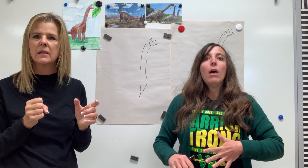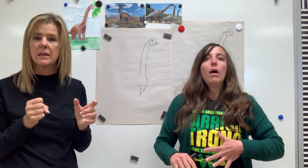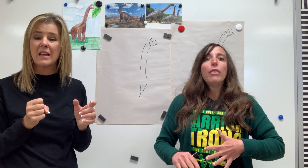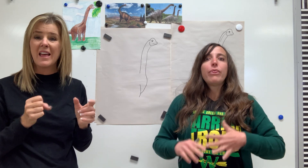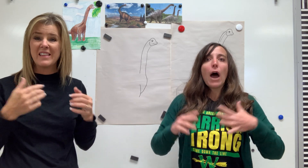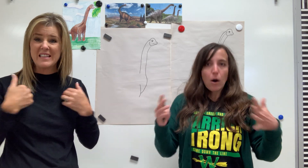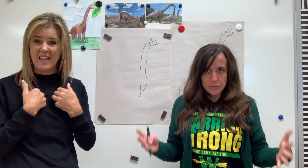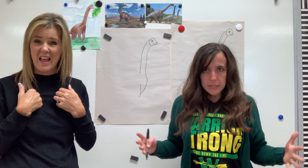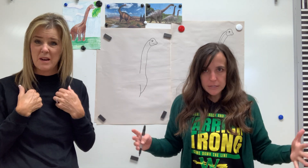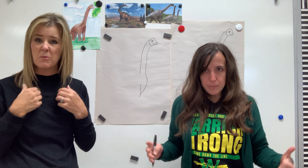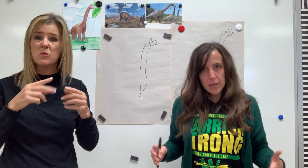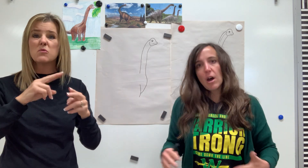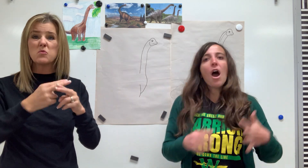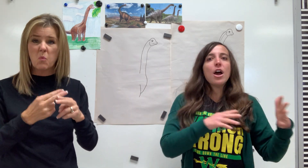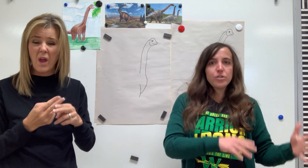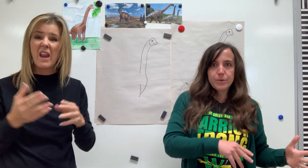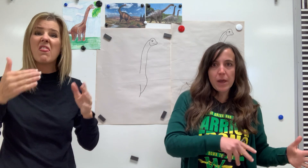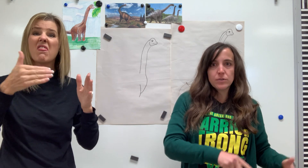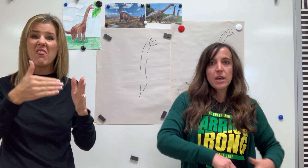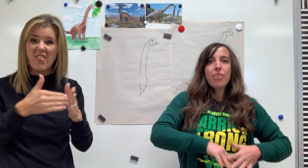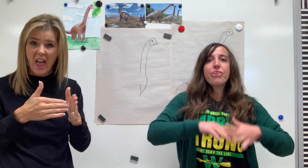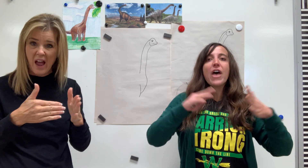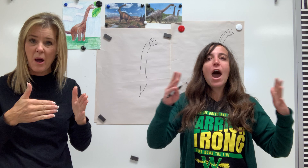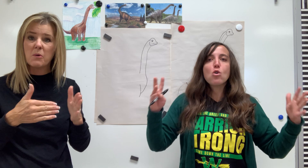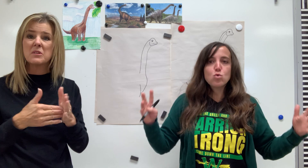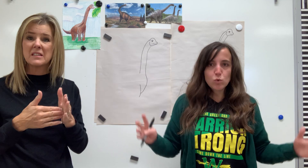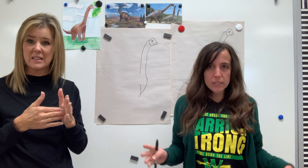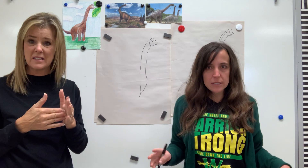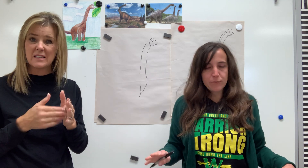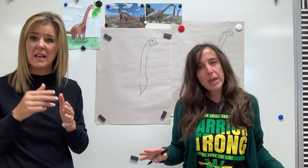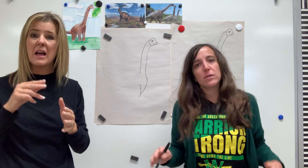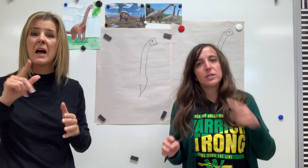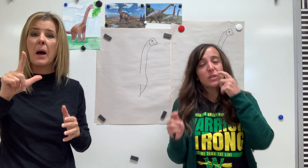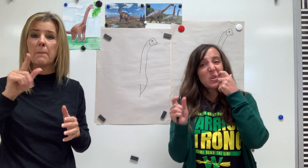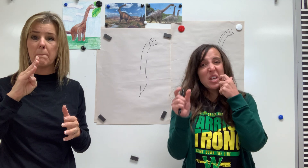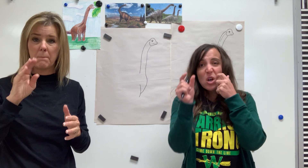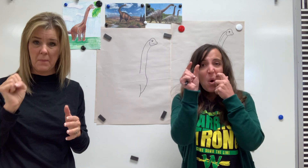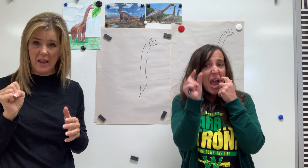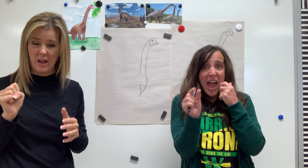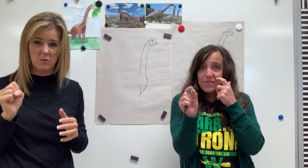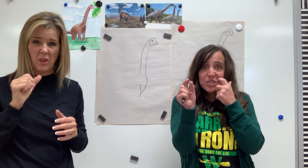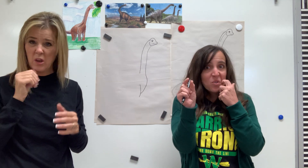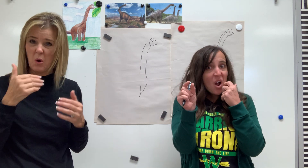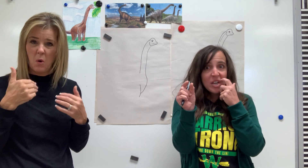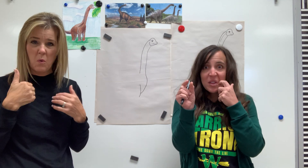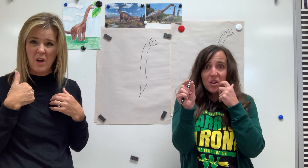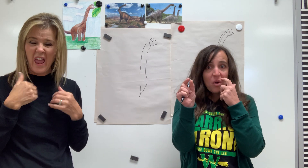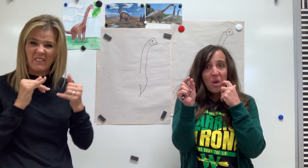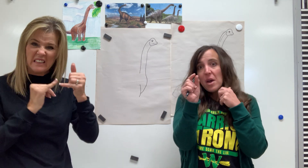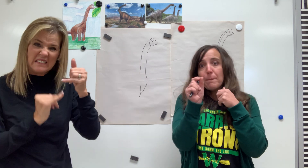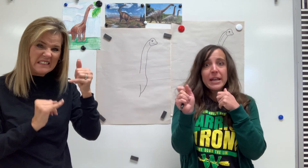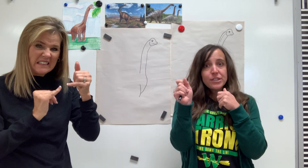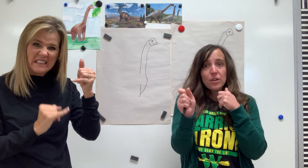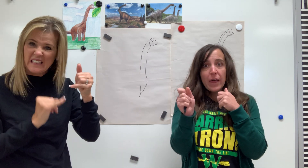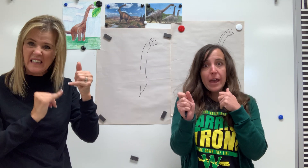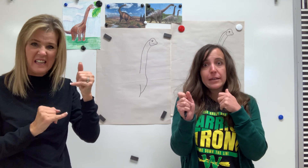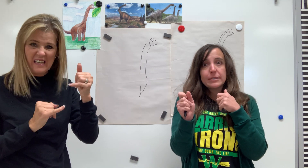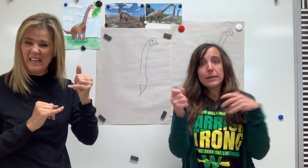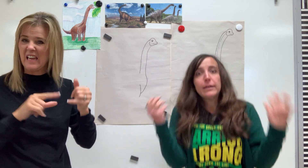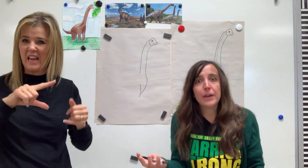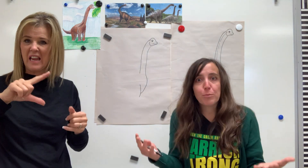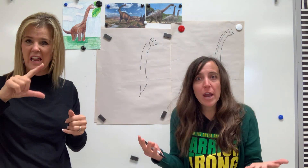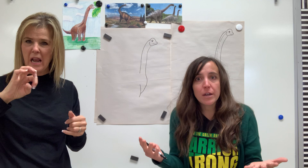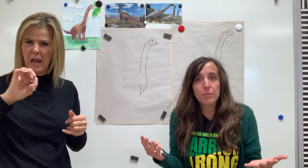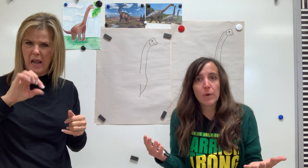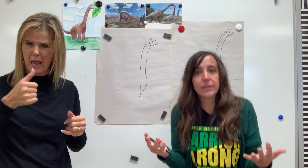weighed thousands of pounds, not hundreds of pounds, thousands of pounds. So they don't have scrawny little pencil